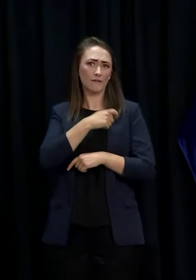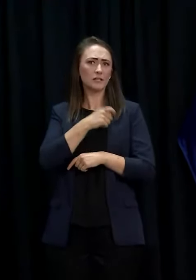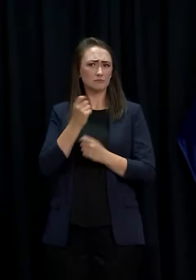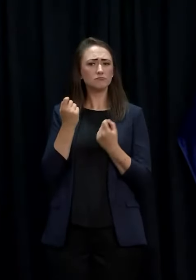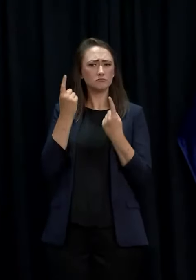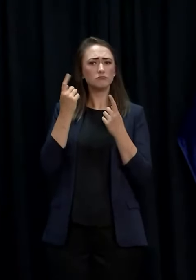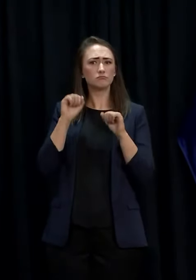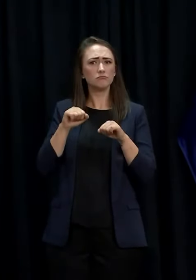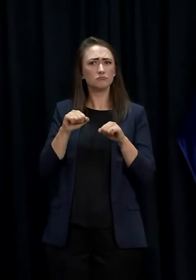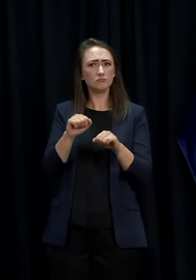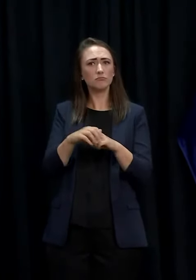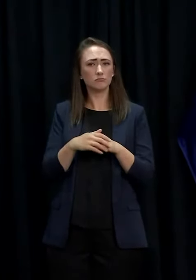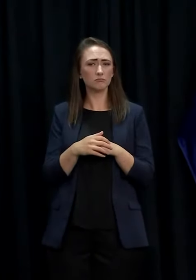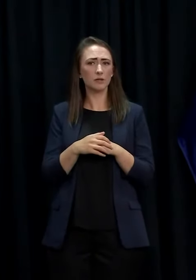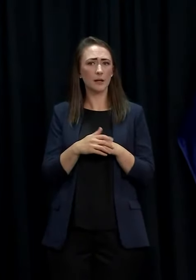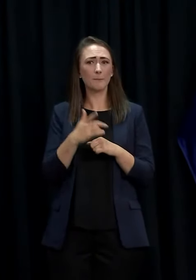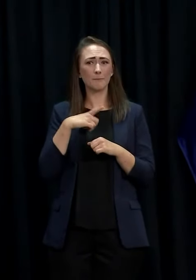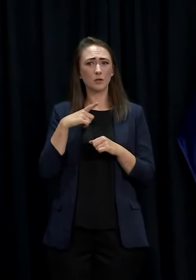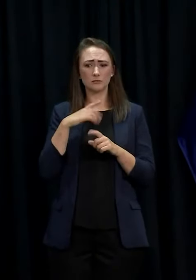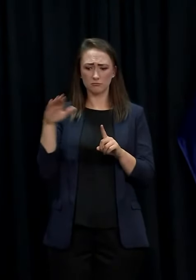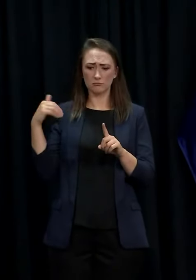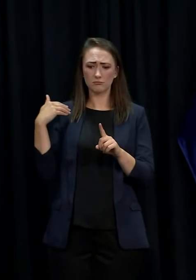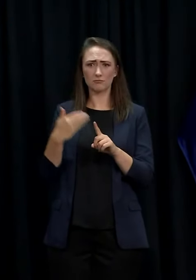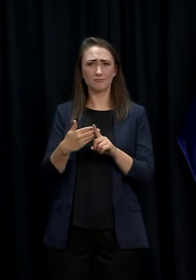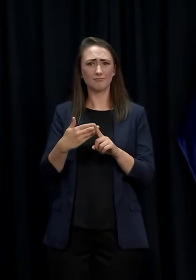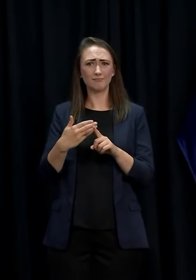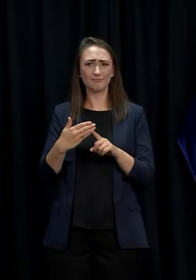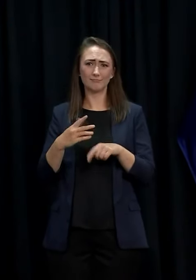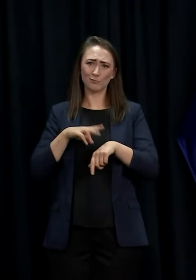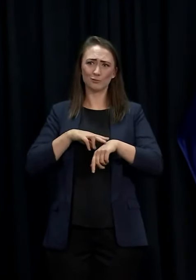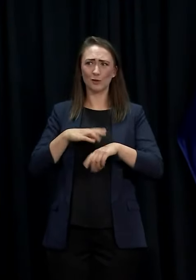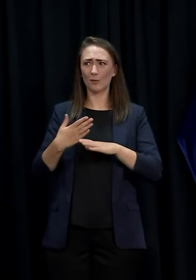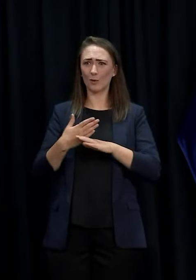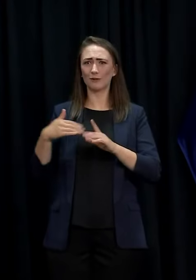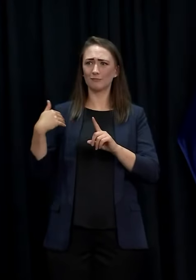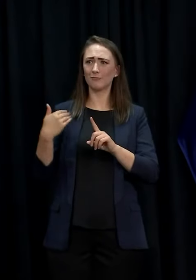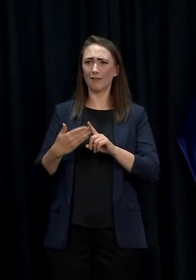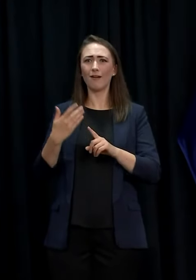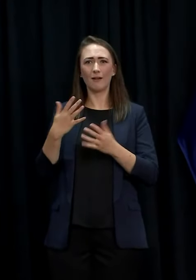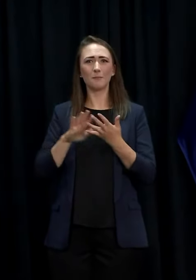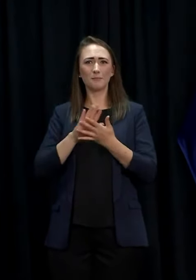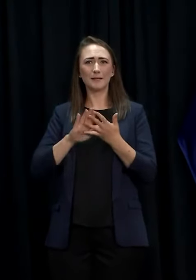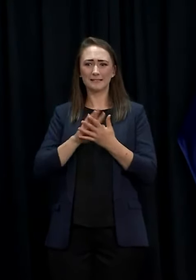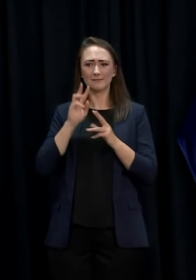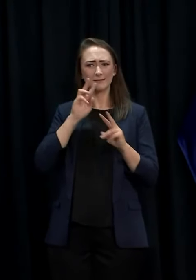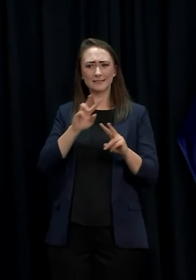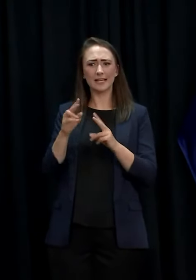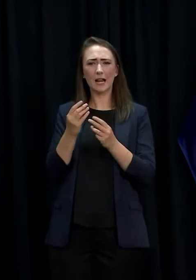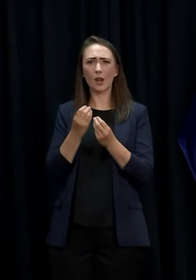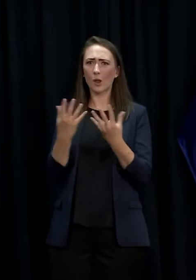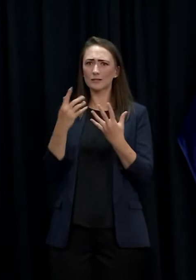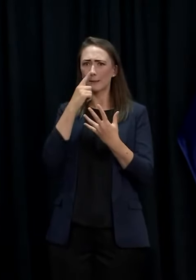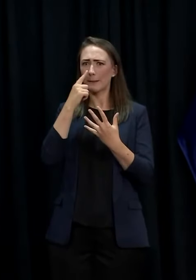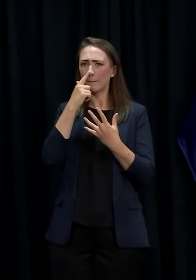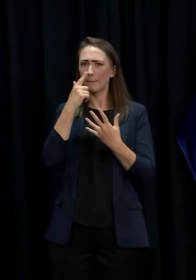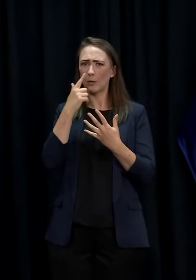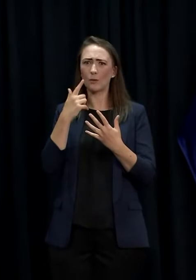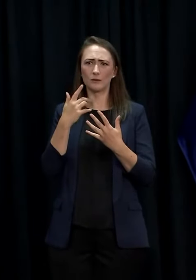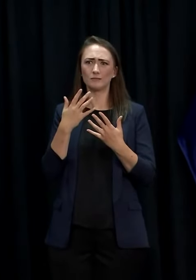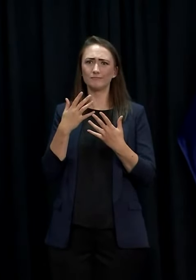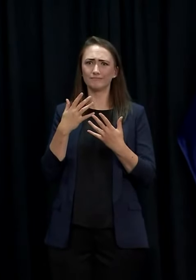after in my life who have immune compromise or are vulnerable to COVID in some way. I totally understand that they'll be